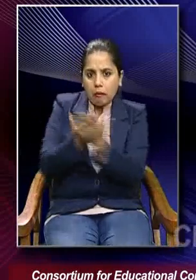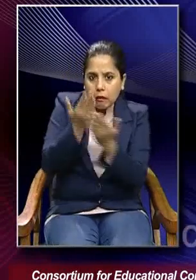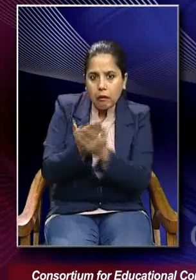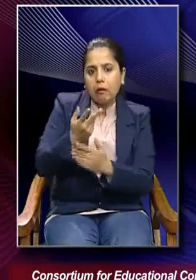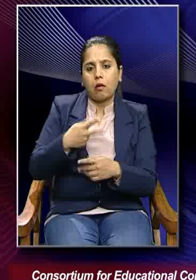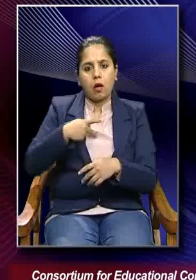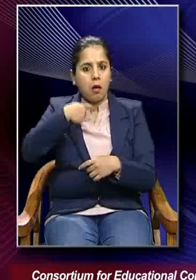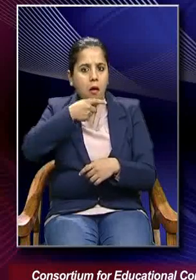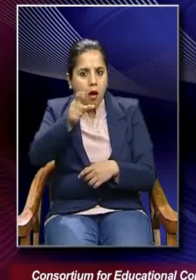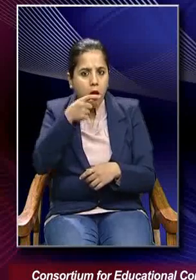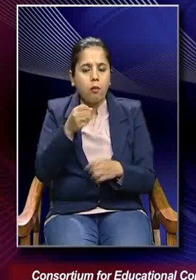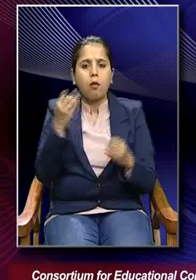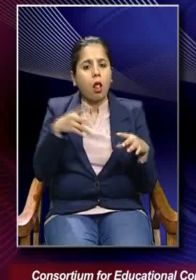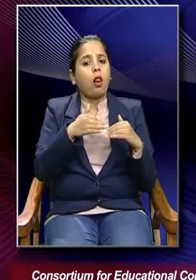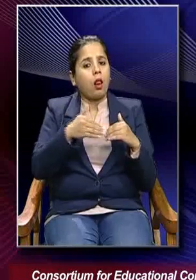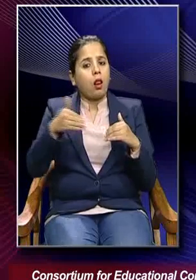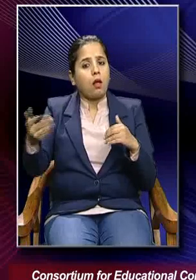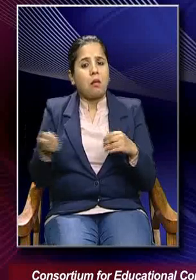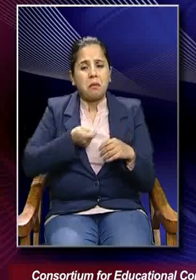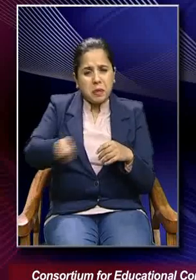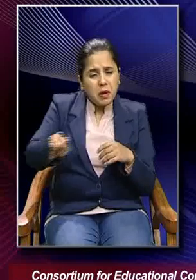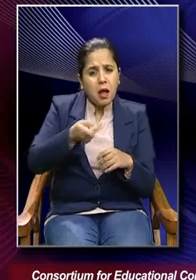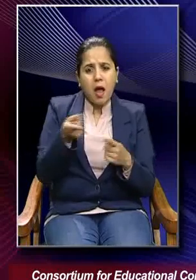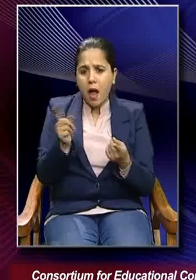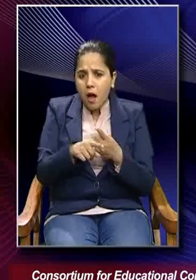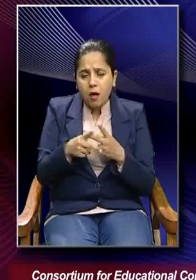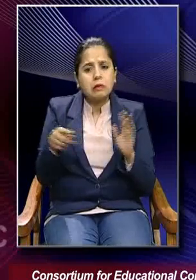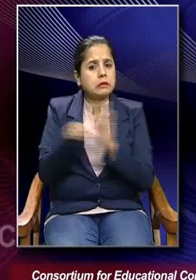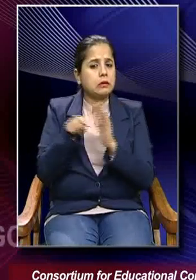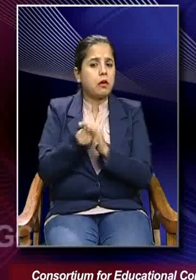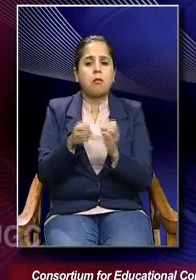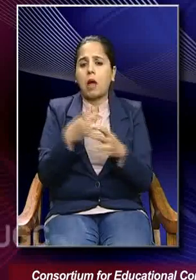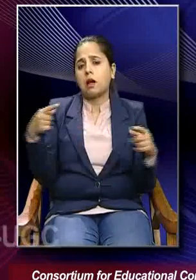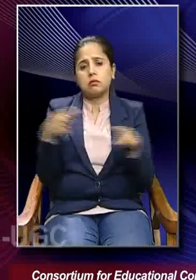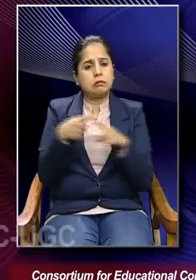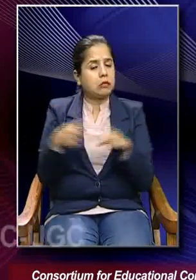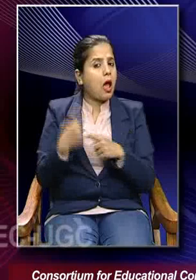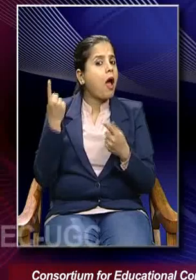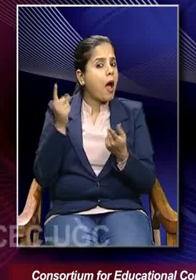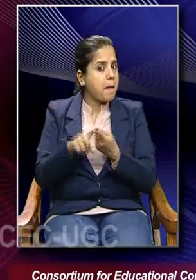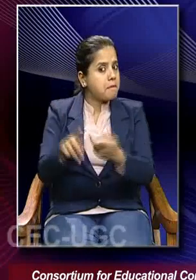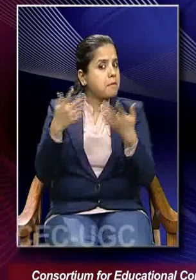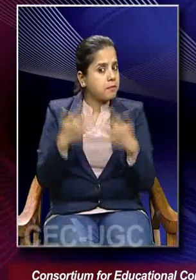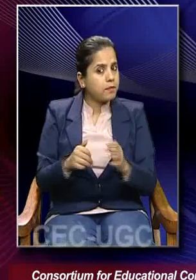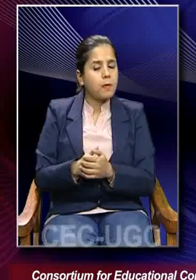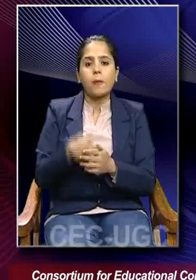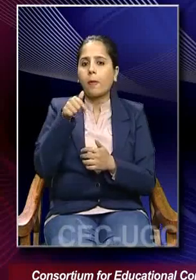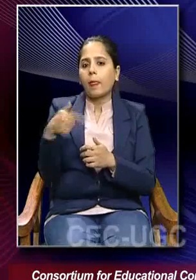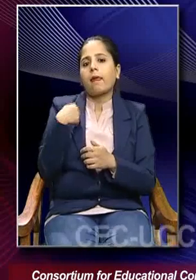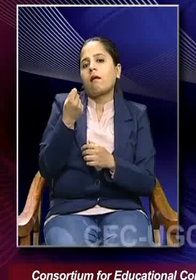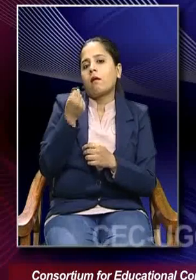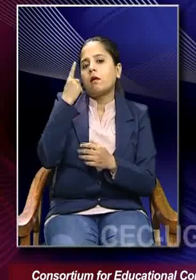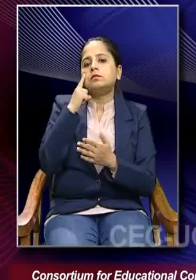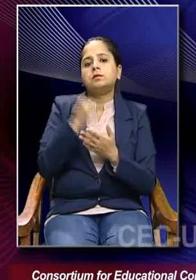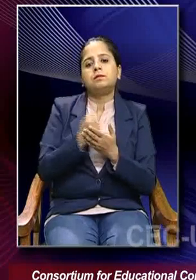to the extent of even murders and other negative conflicts. So, that is how we try to understand